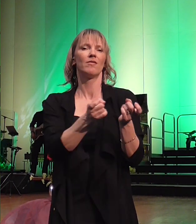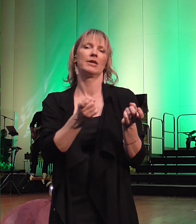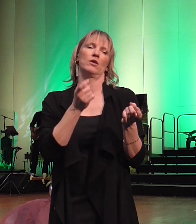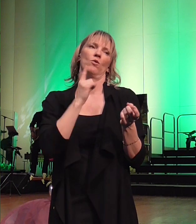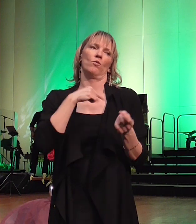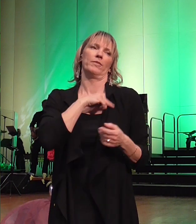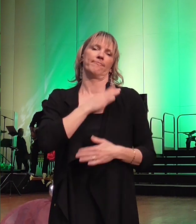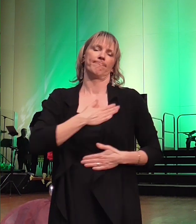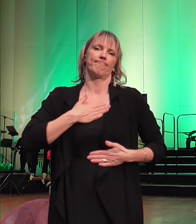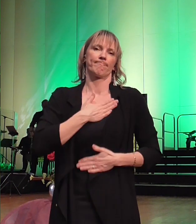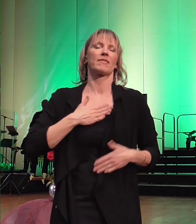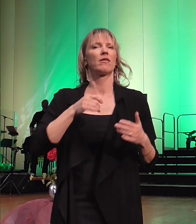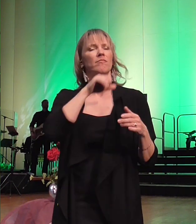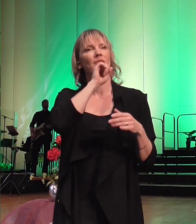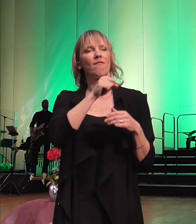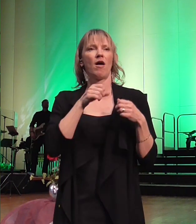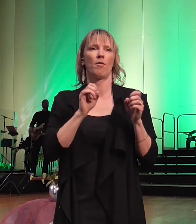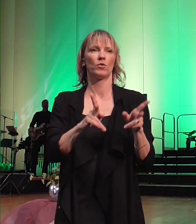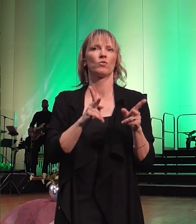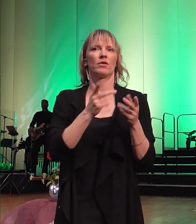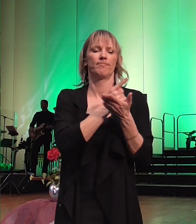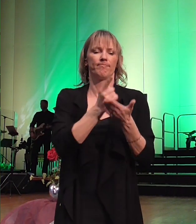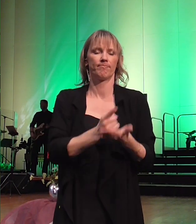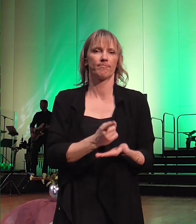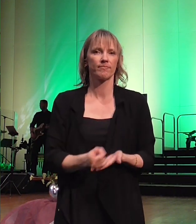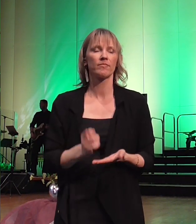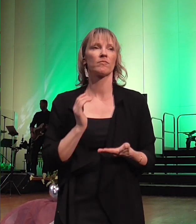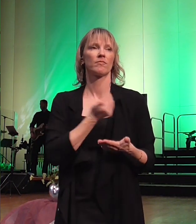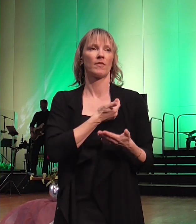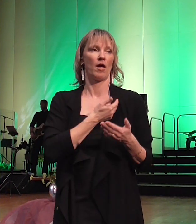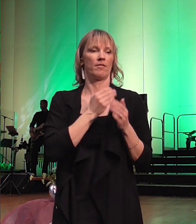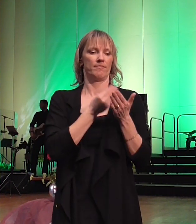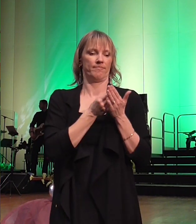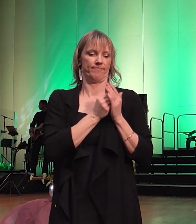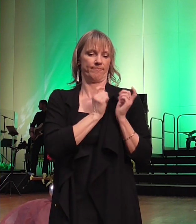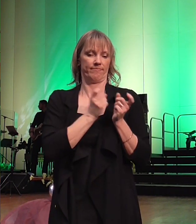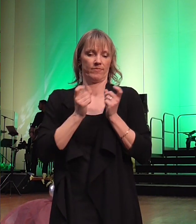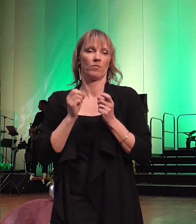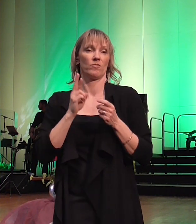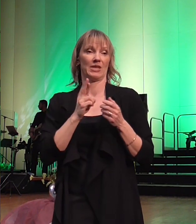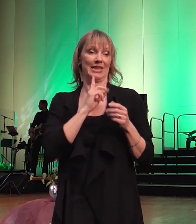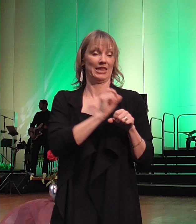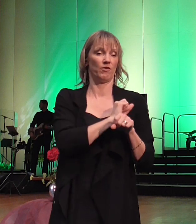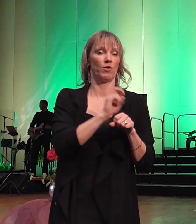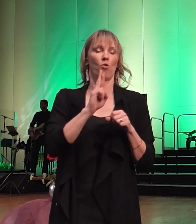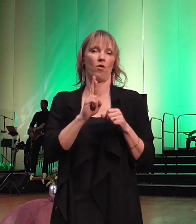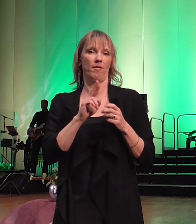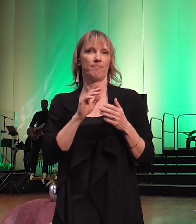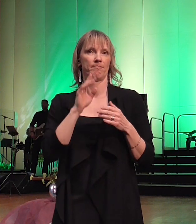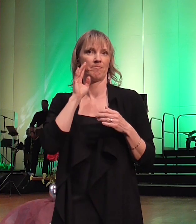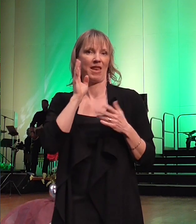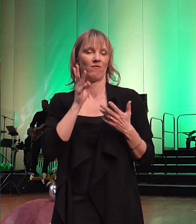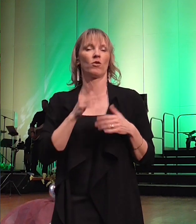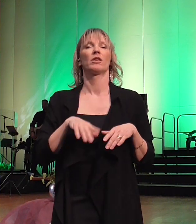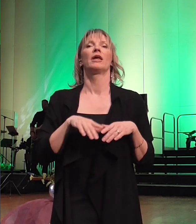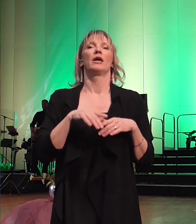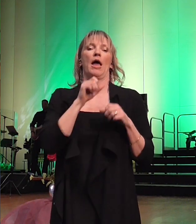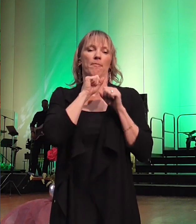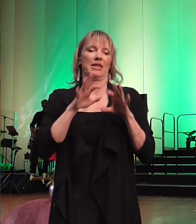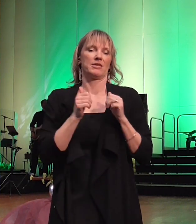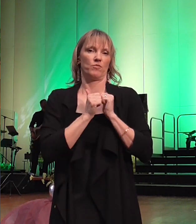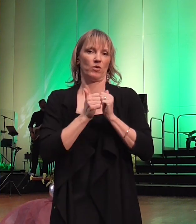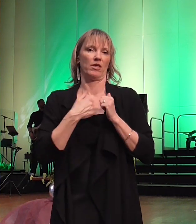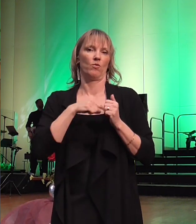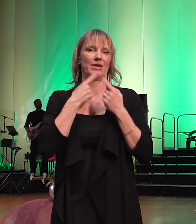I love this opportunity each week we have to just take our gifts literally or metaphorically and bless them all together as we say our